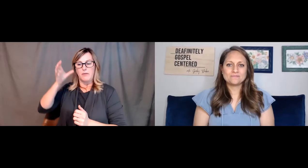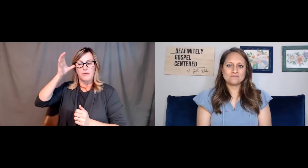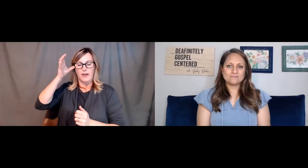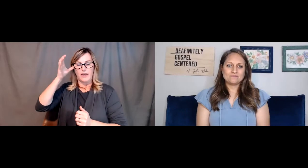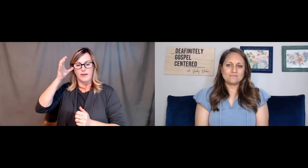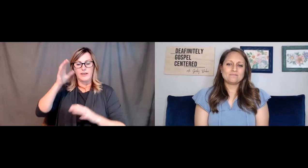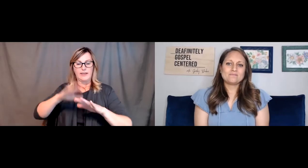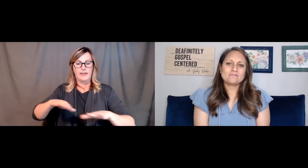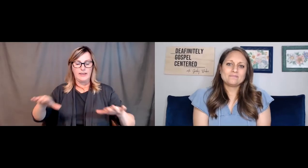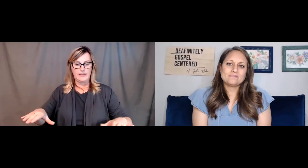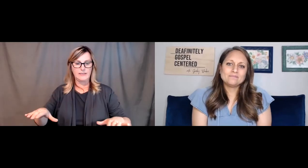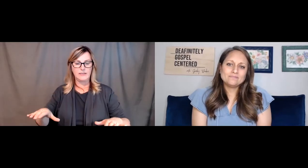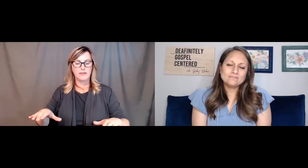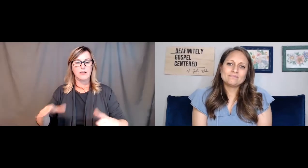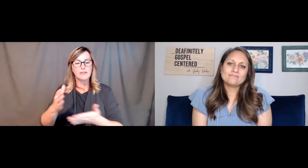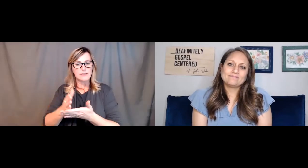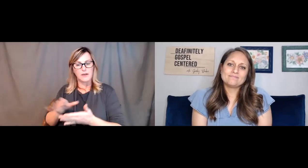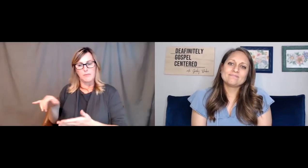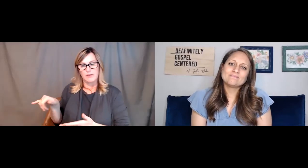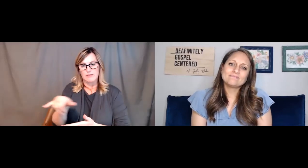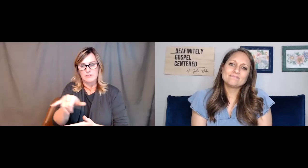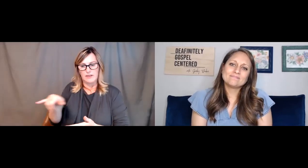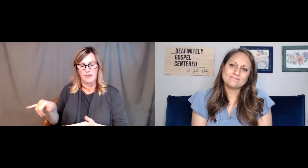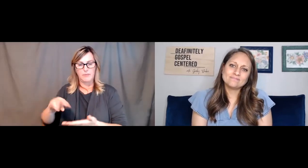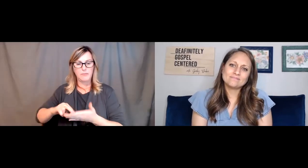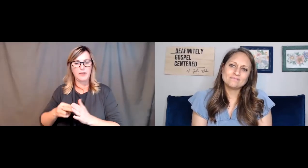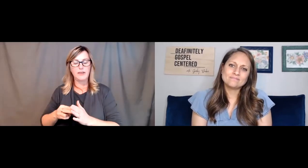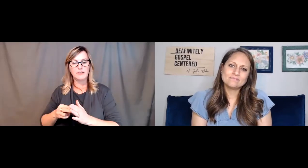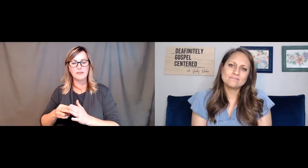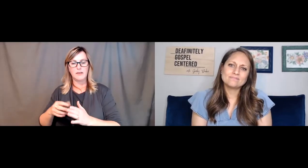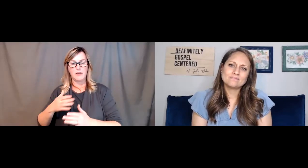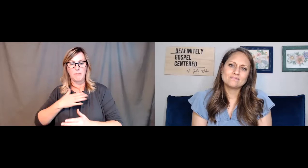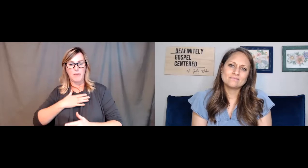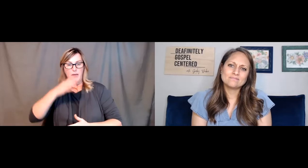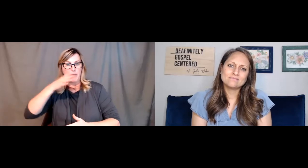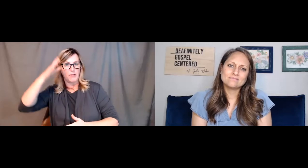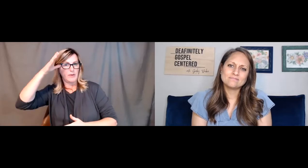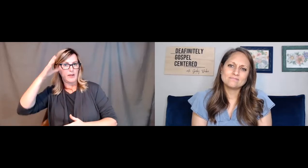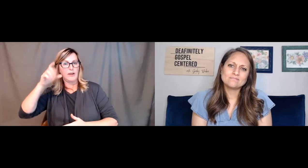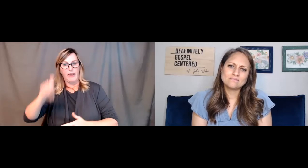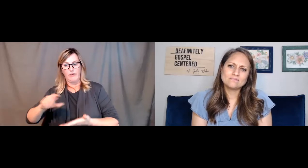Yeah, so I think with parents and children, it's very similar.